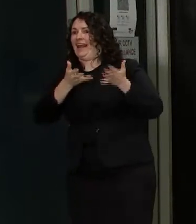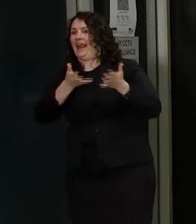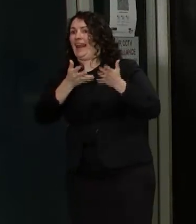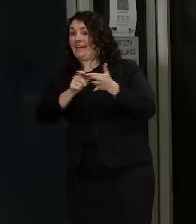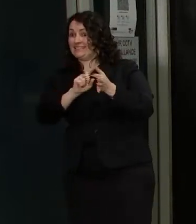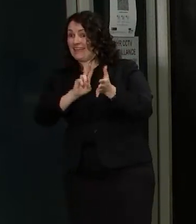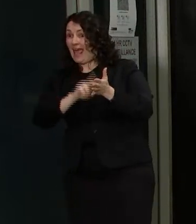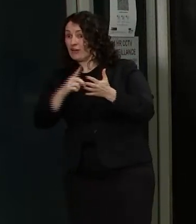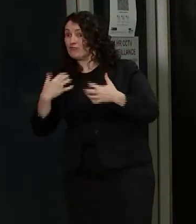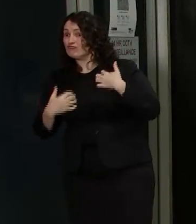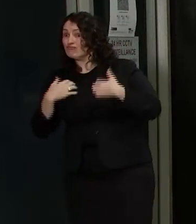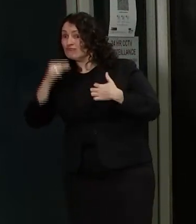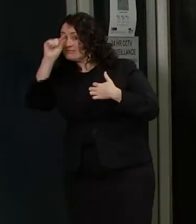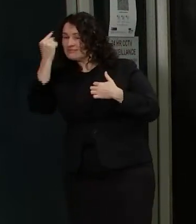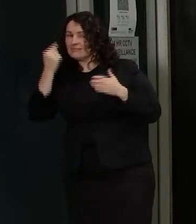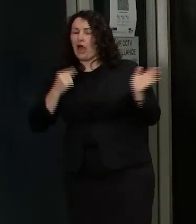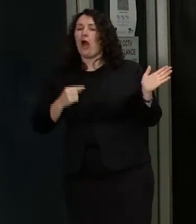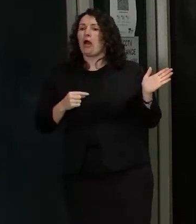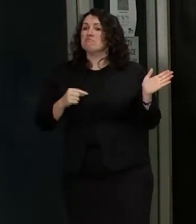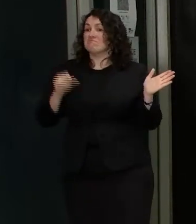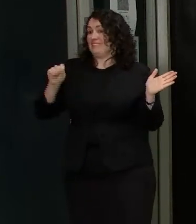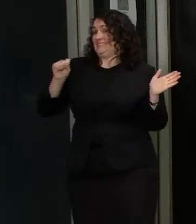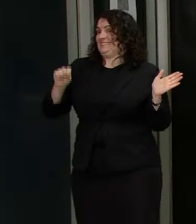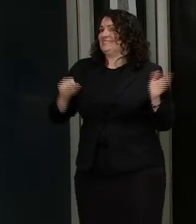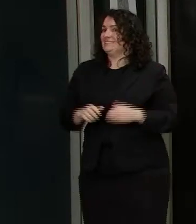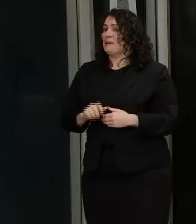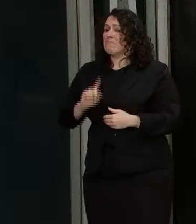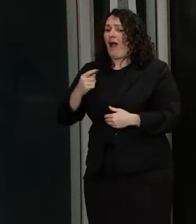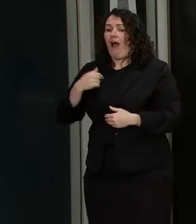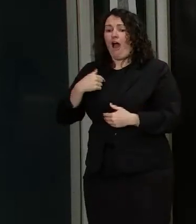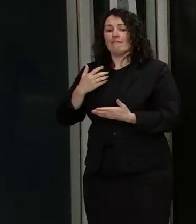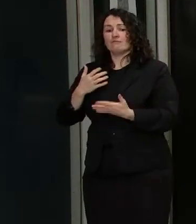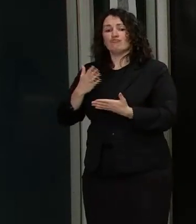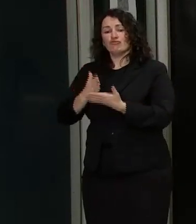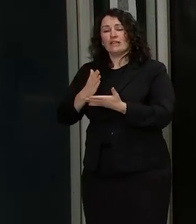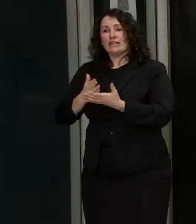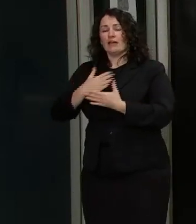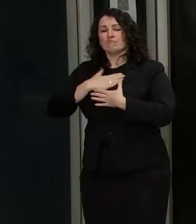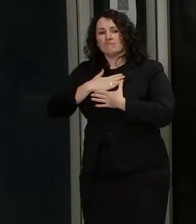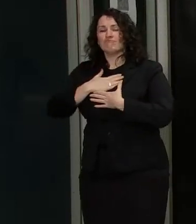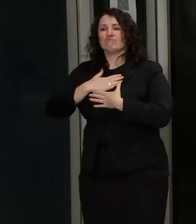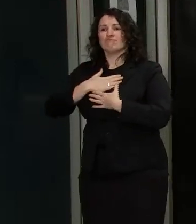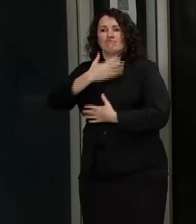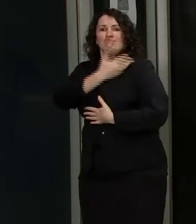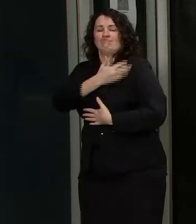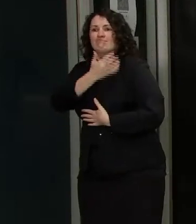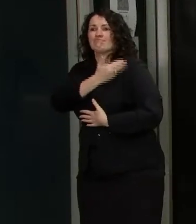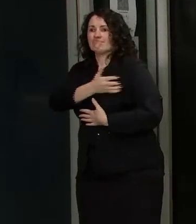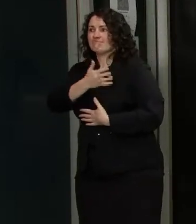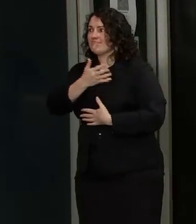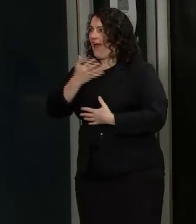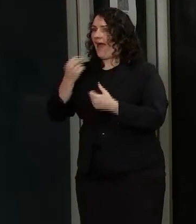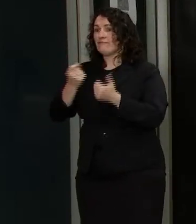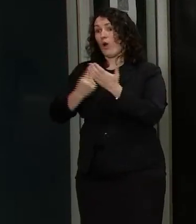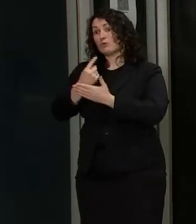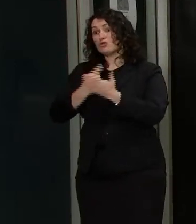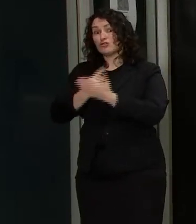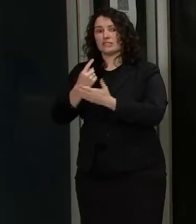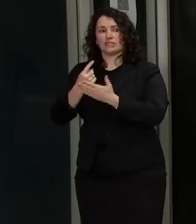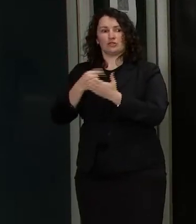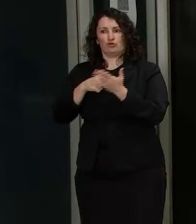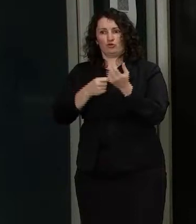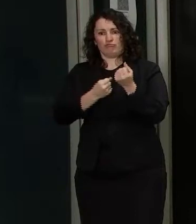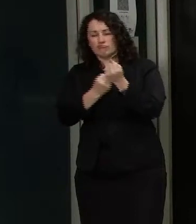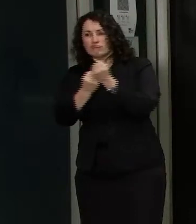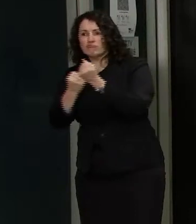resuming duties. It's a great honour to be acting Premier, particularly for such a period of time. But I love